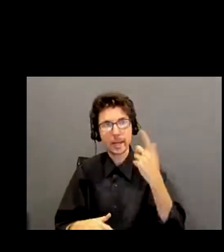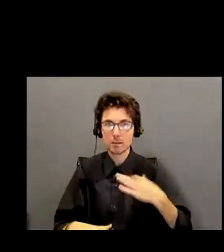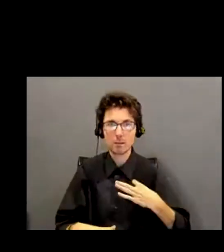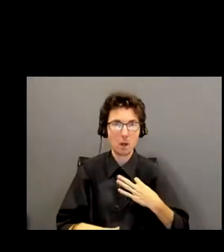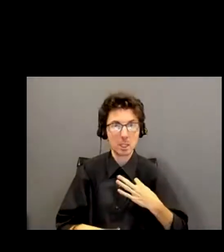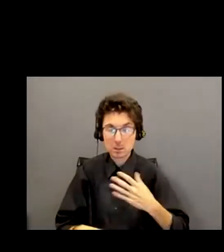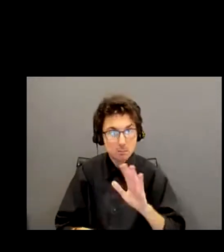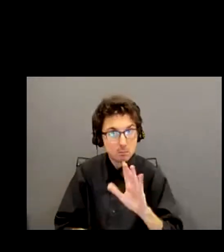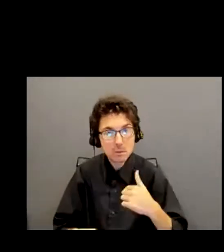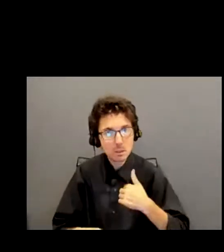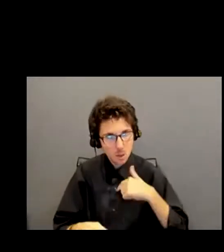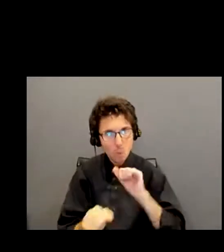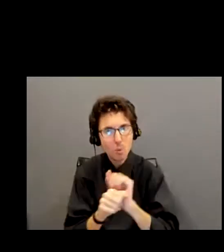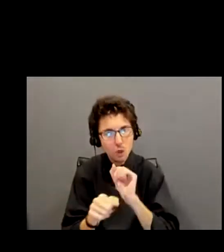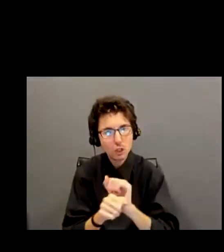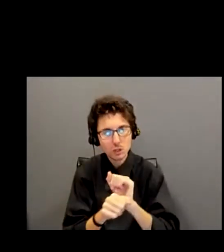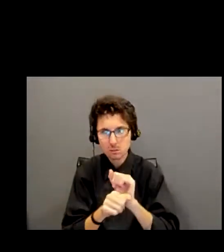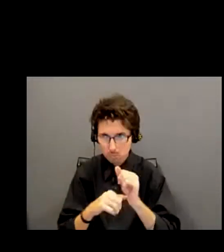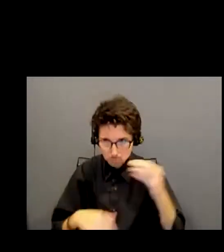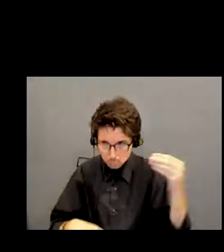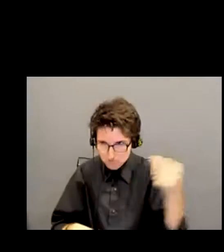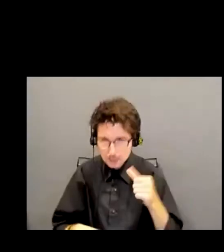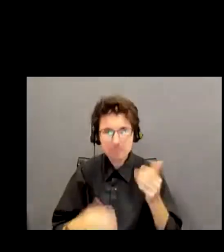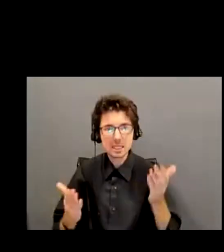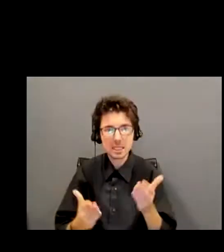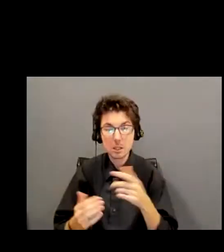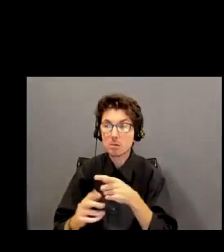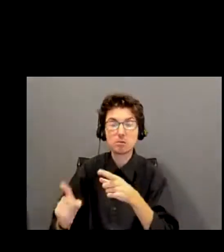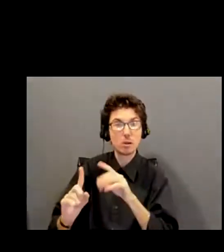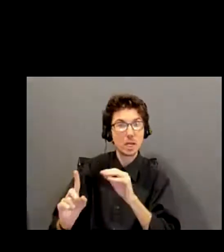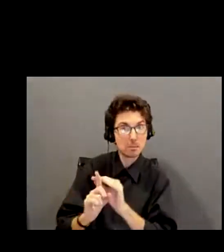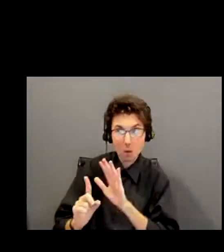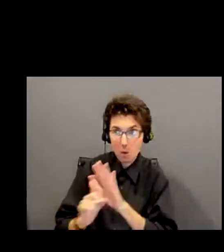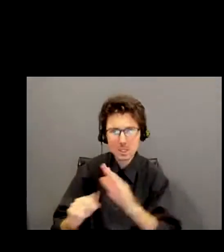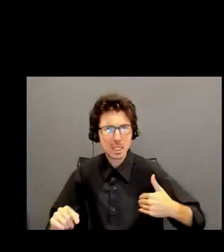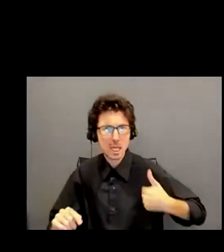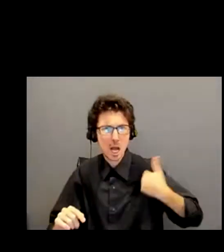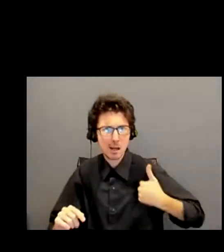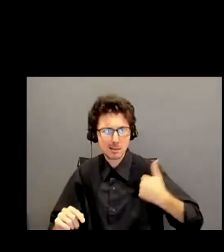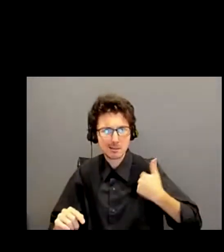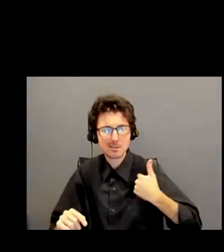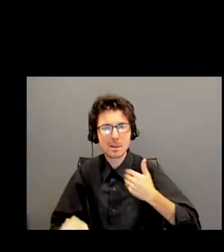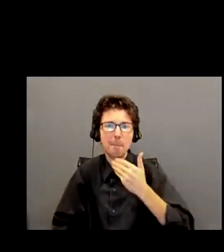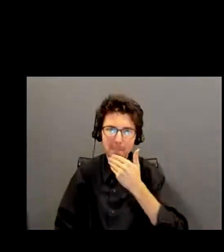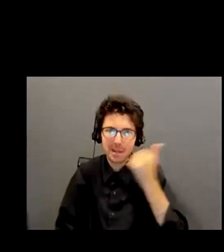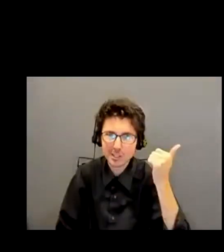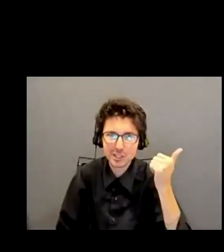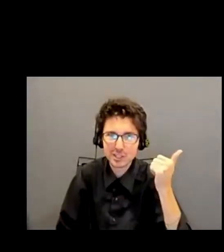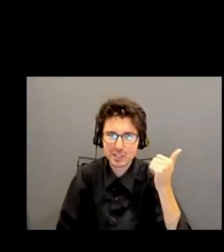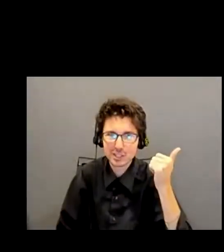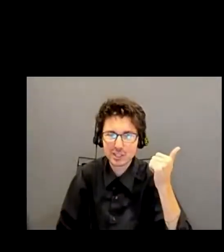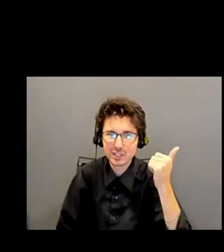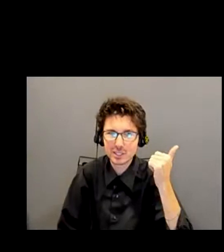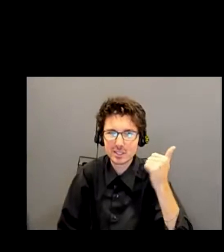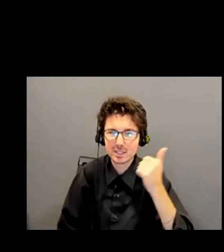younger the people, when they are exposed to this, the better. Thank you very much.